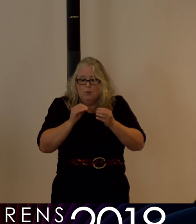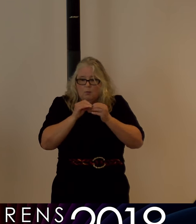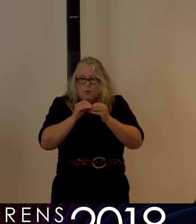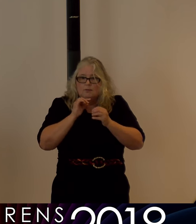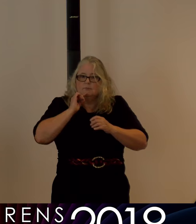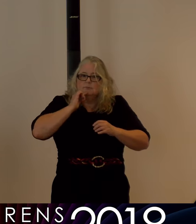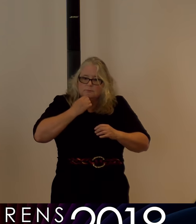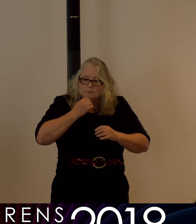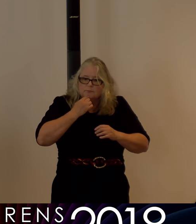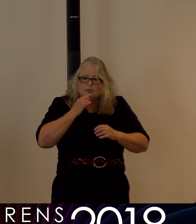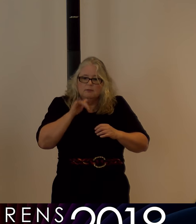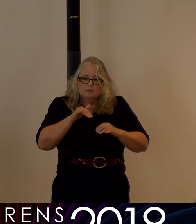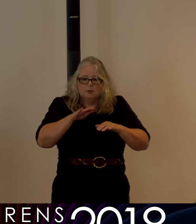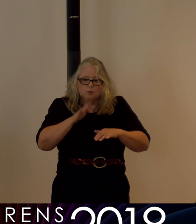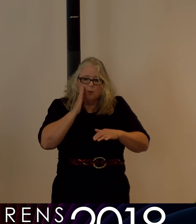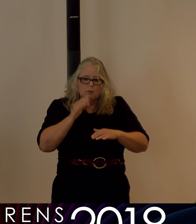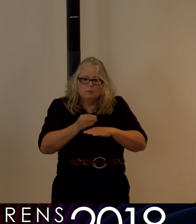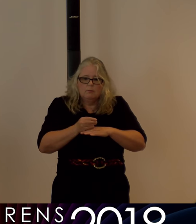So